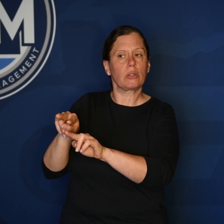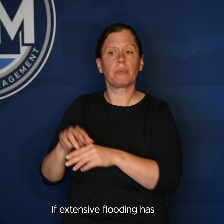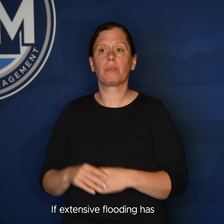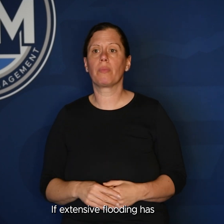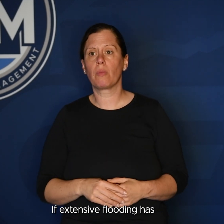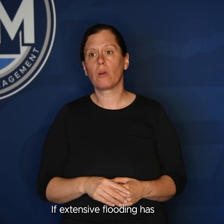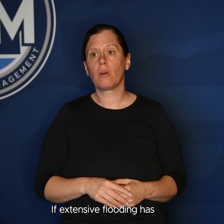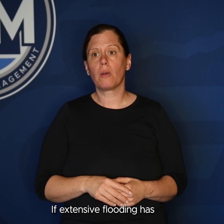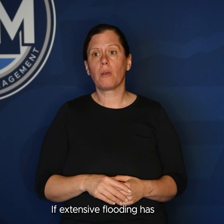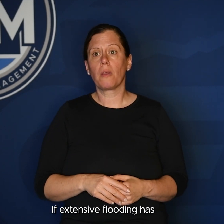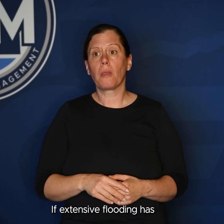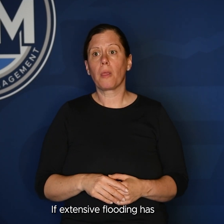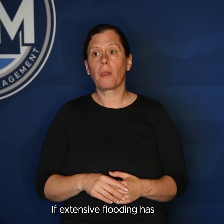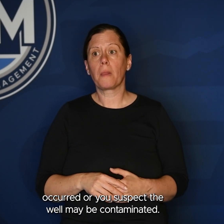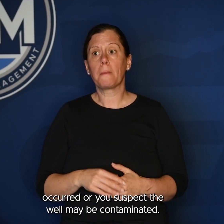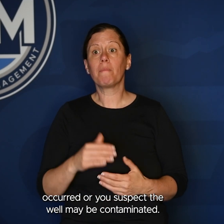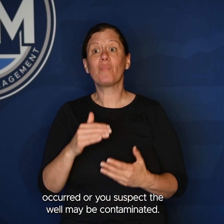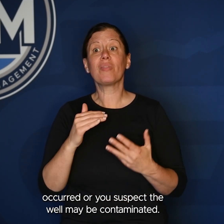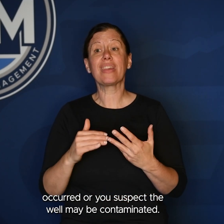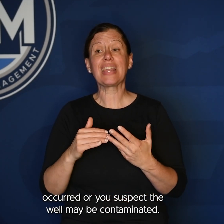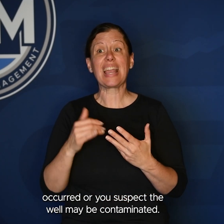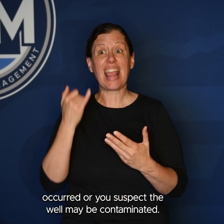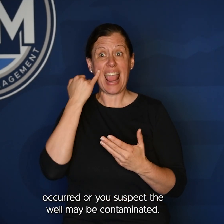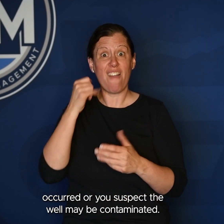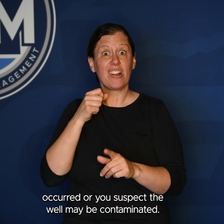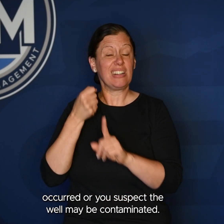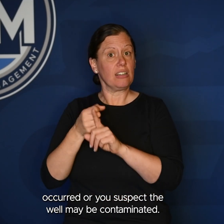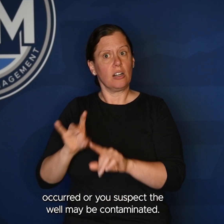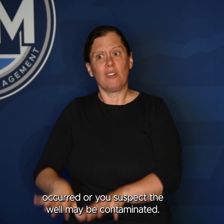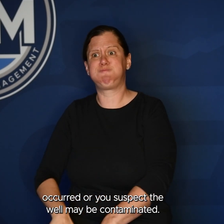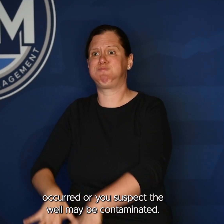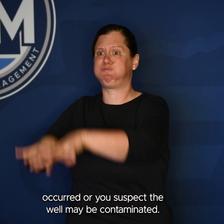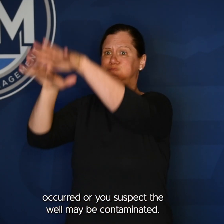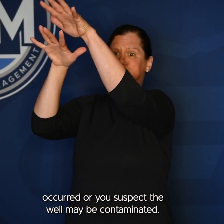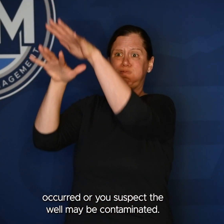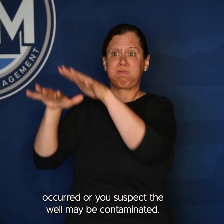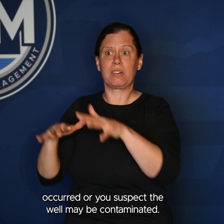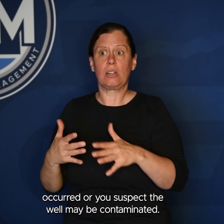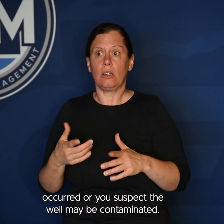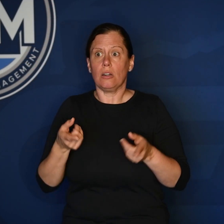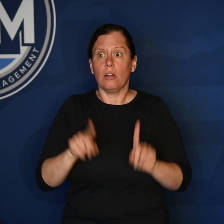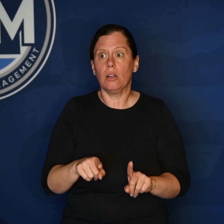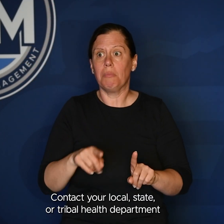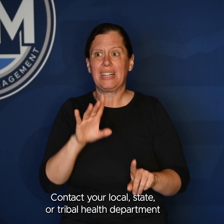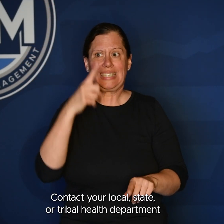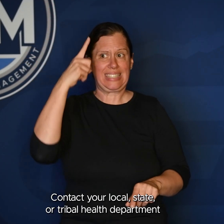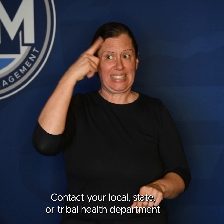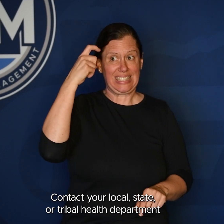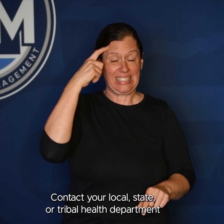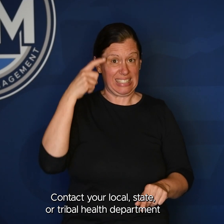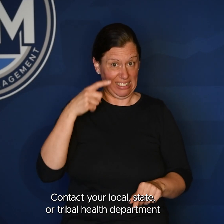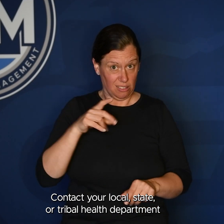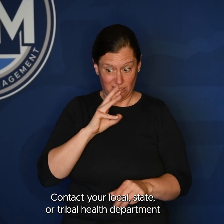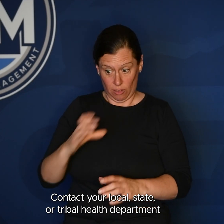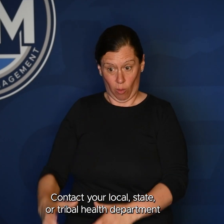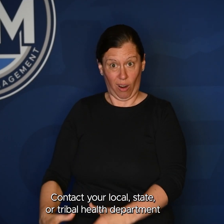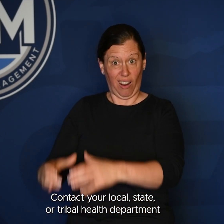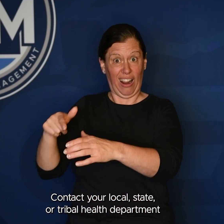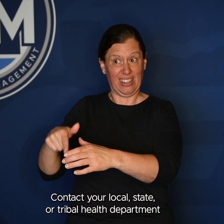If extensive flooding has occurred or you suspect the well may be contaminated, contact your local, state, or